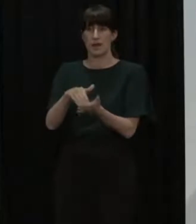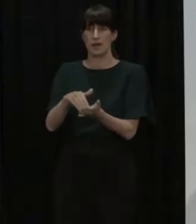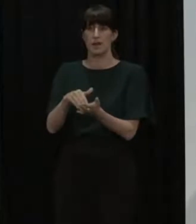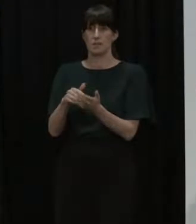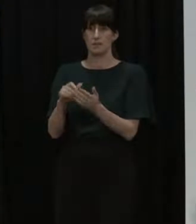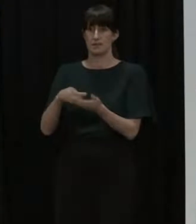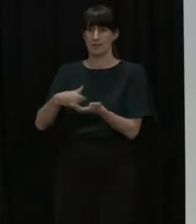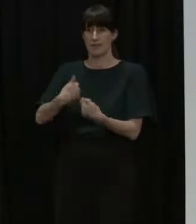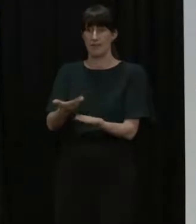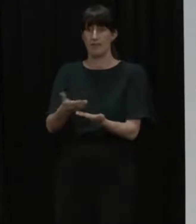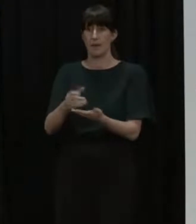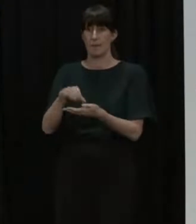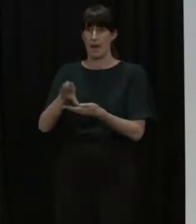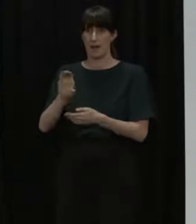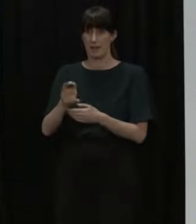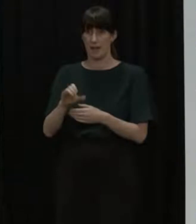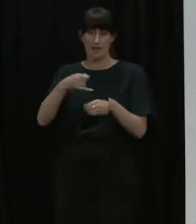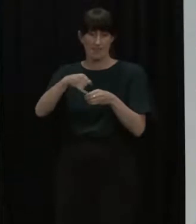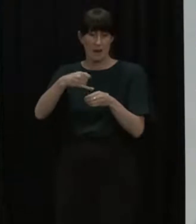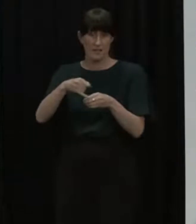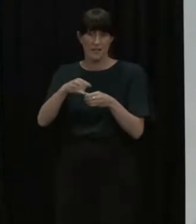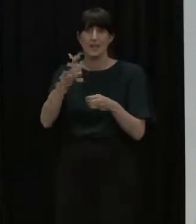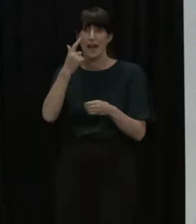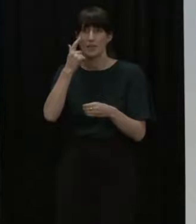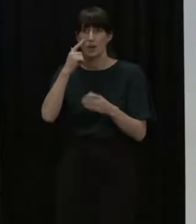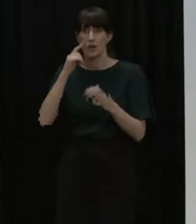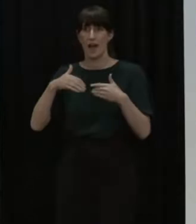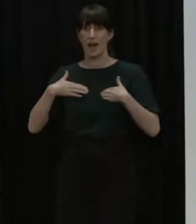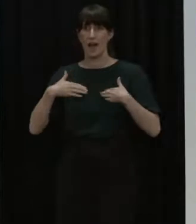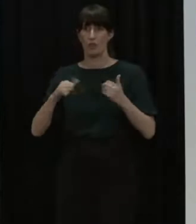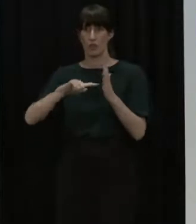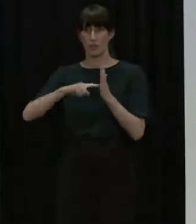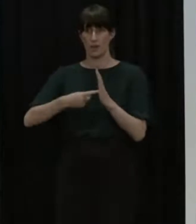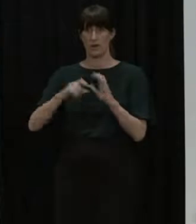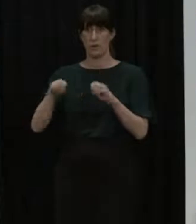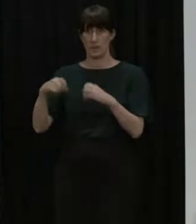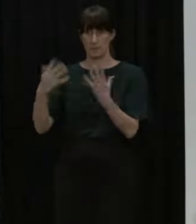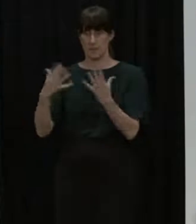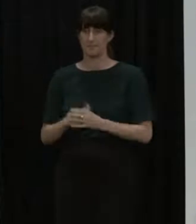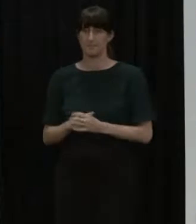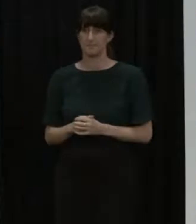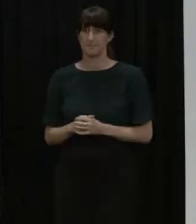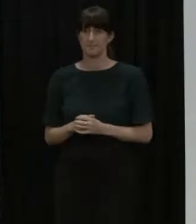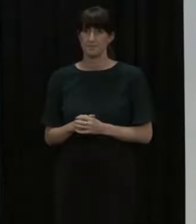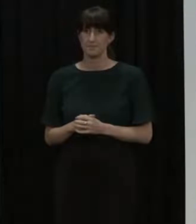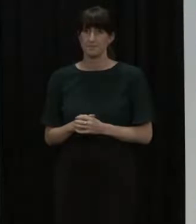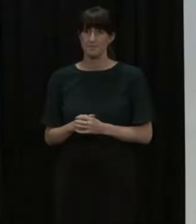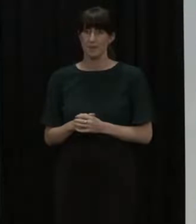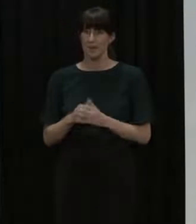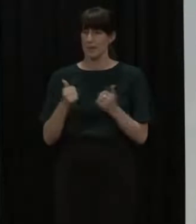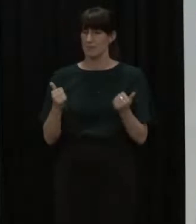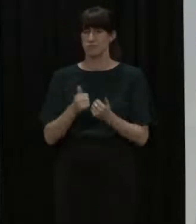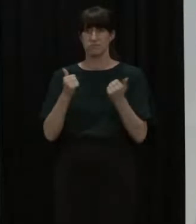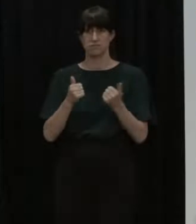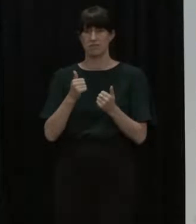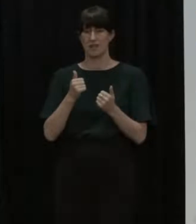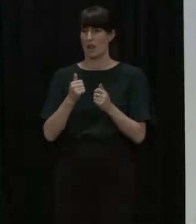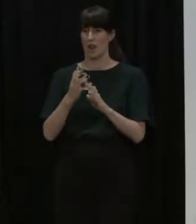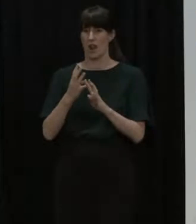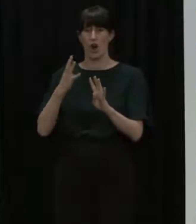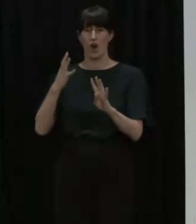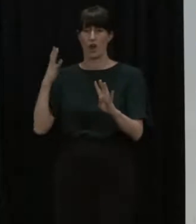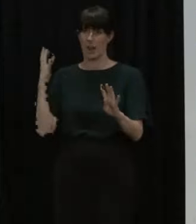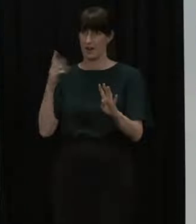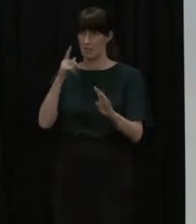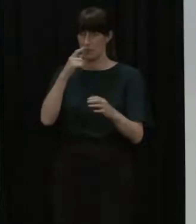Those pharmacies can be found on the HealthPoint website. There has also been an unprecedented number of people calling the 0800 number.